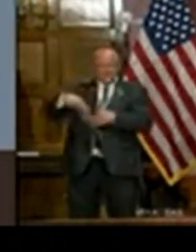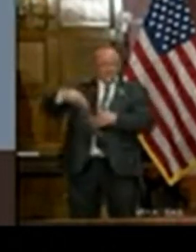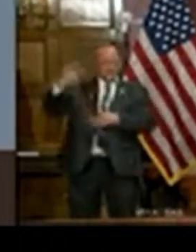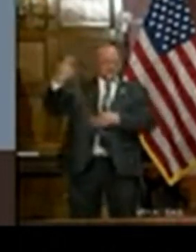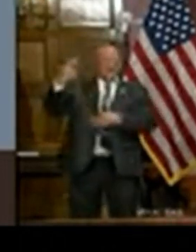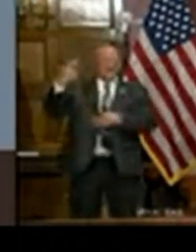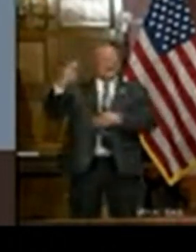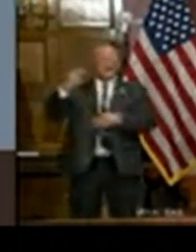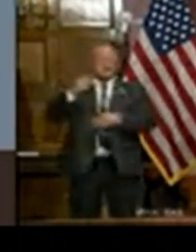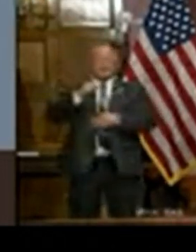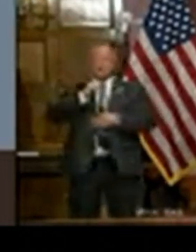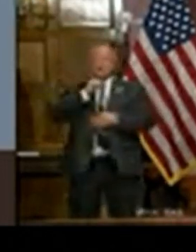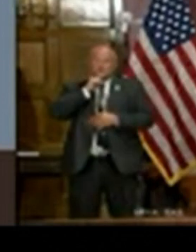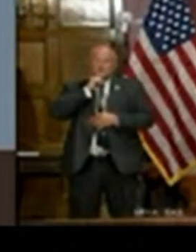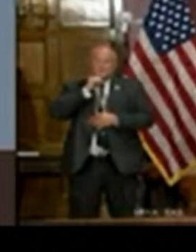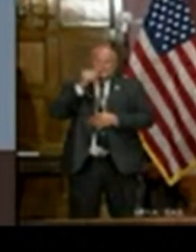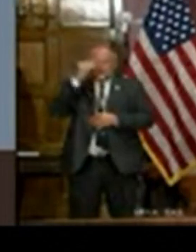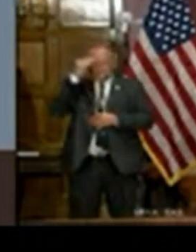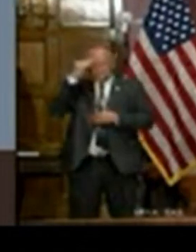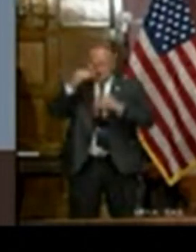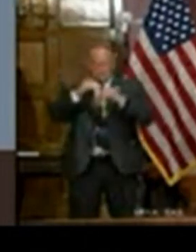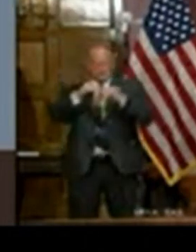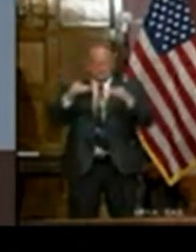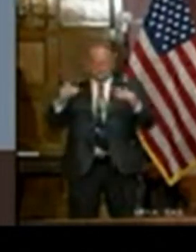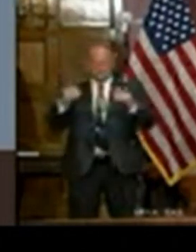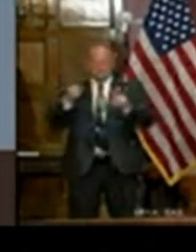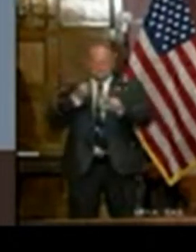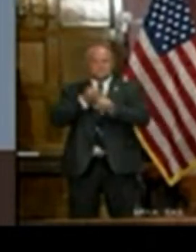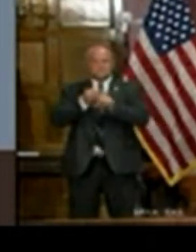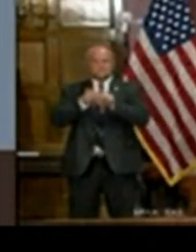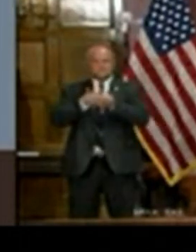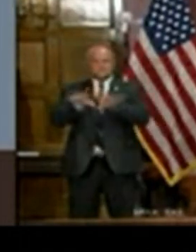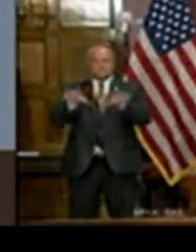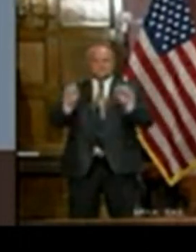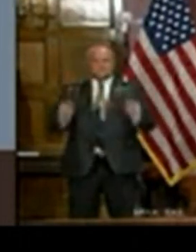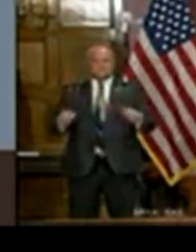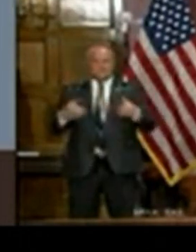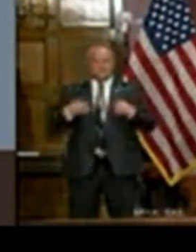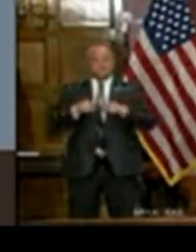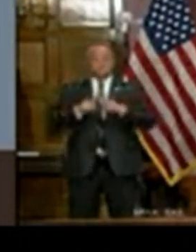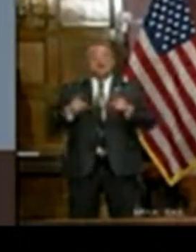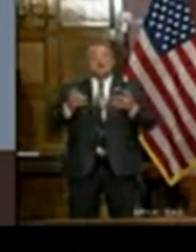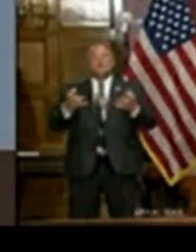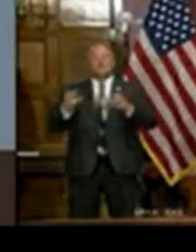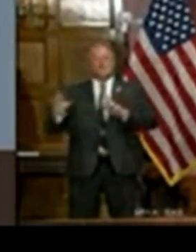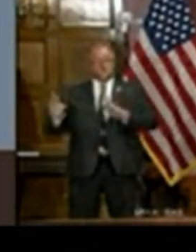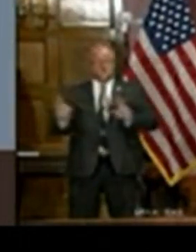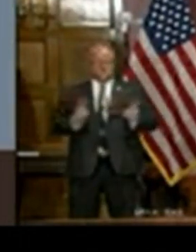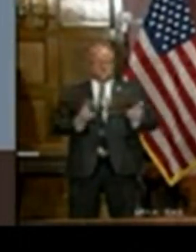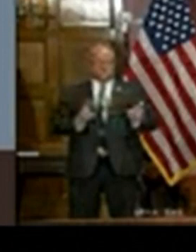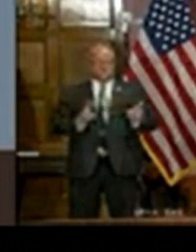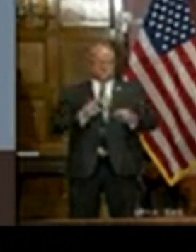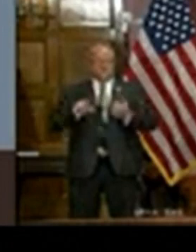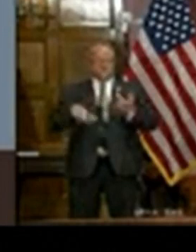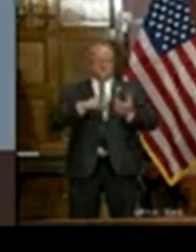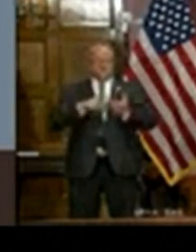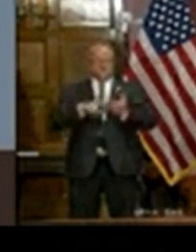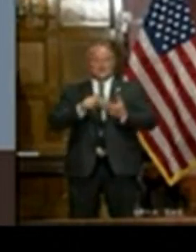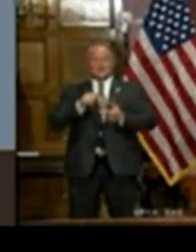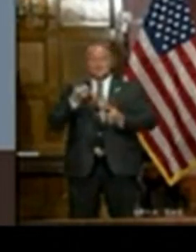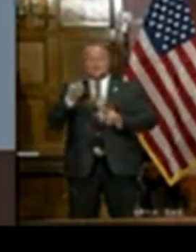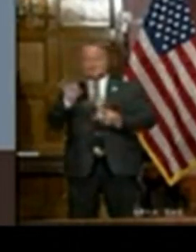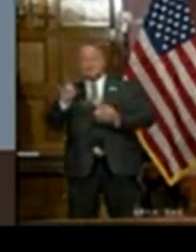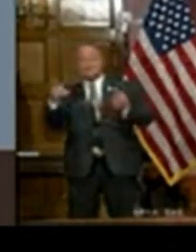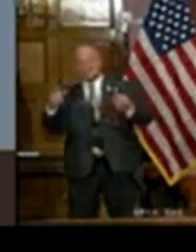certainly do not know the level of outbreaks that we could have, but we want to be prepared when and if it does